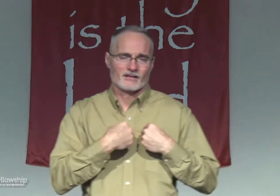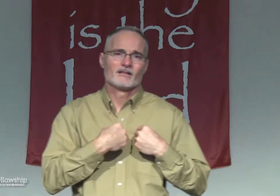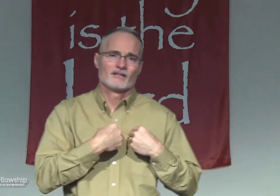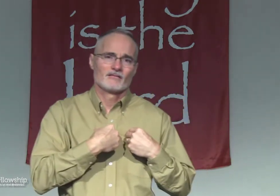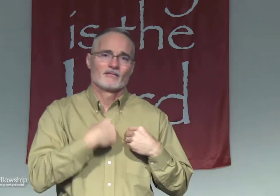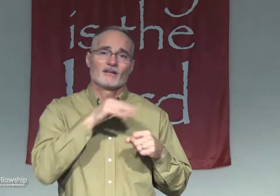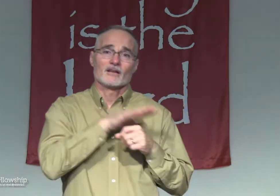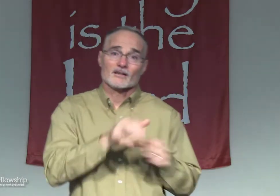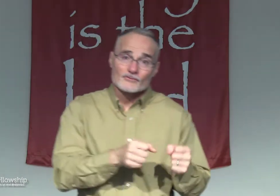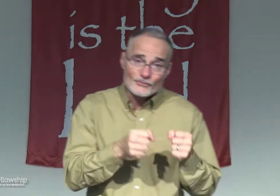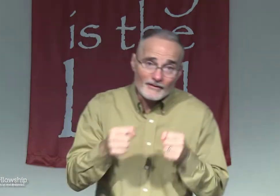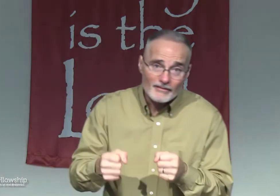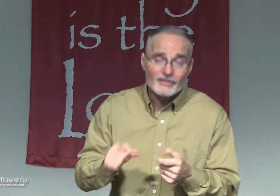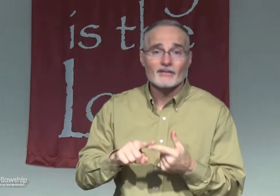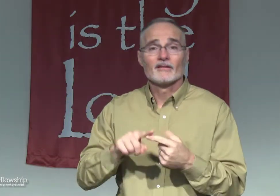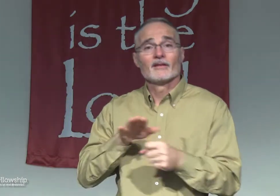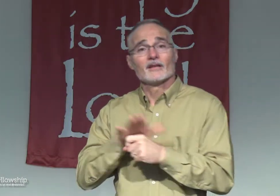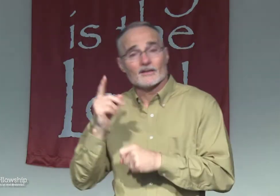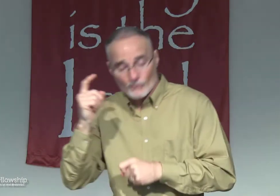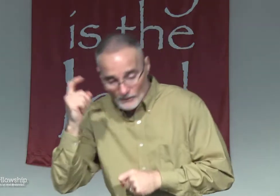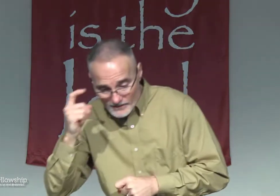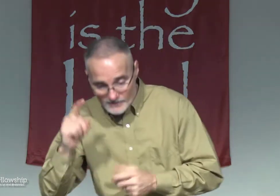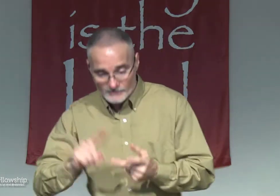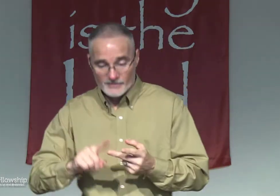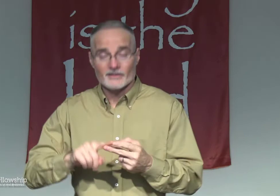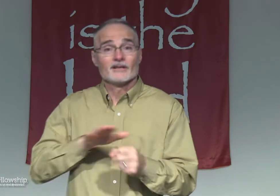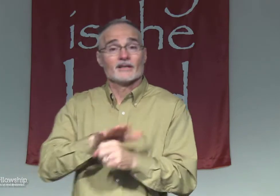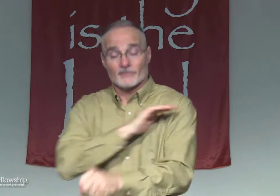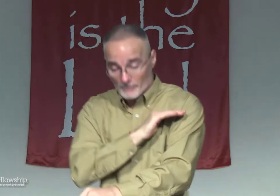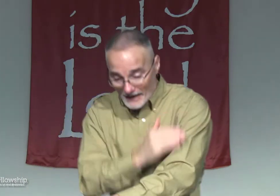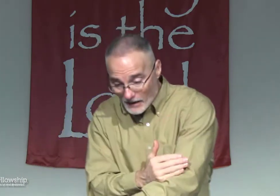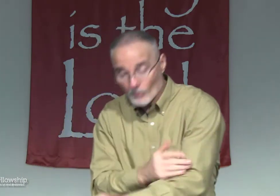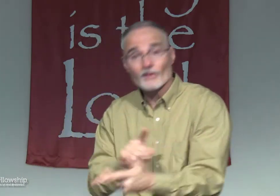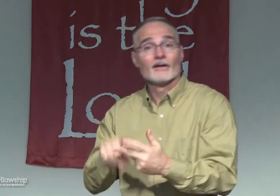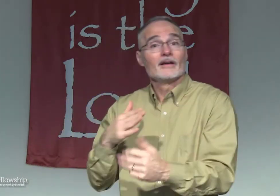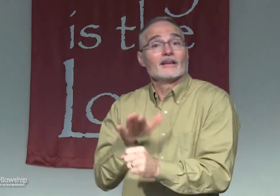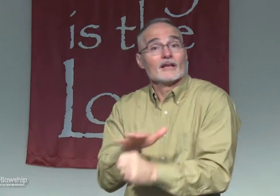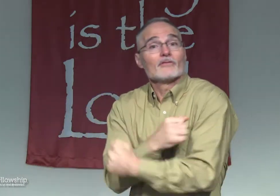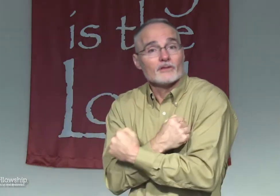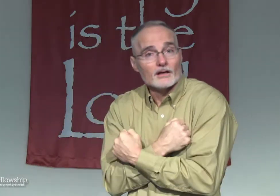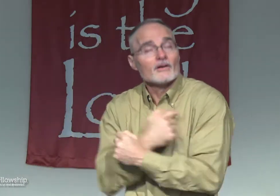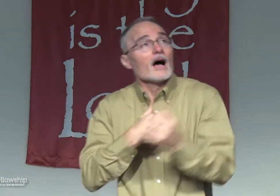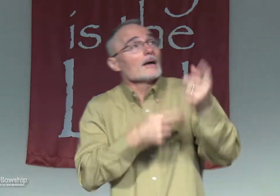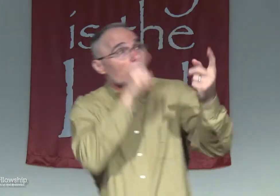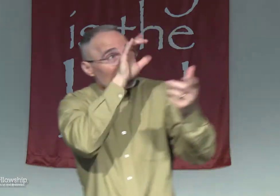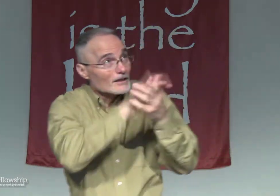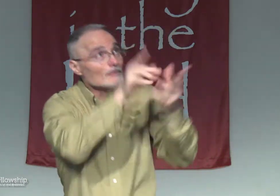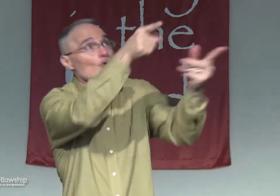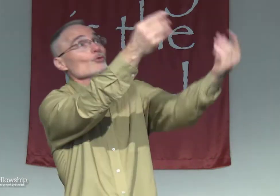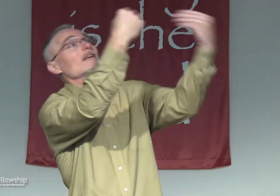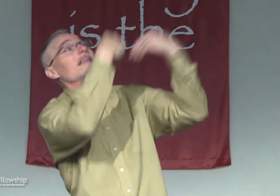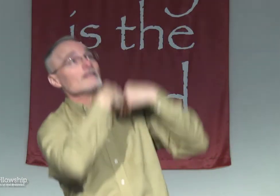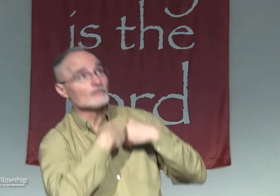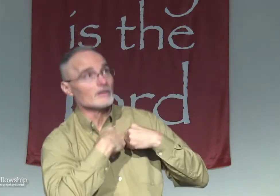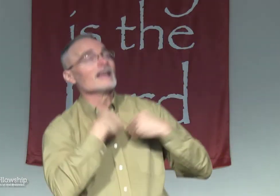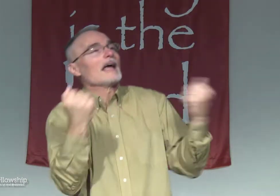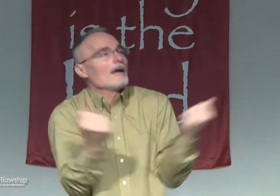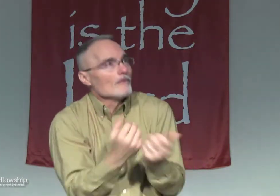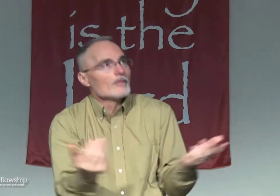You say, Lord, I believe that you have given me enough strength, enough wisdom, enough power, enough love. I believe that